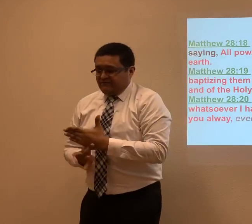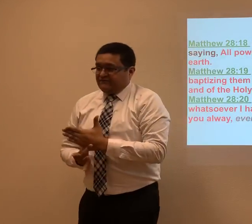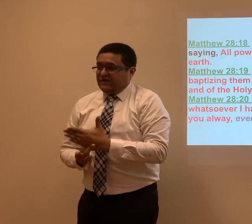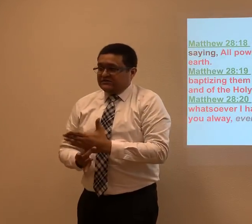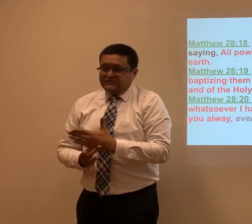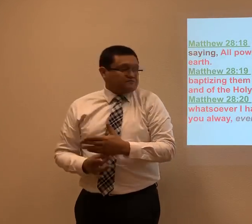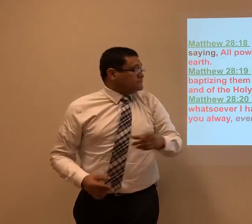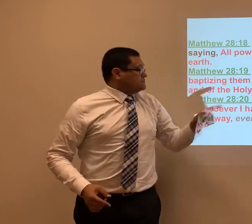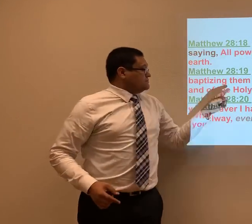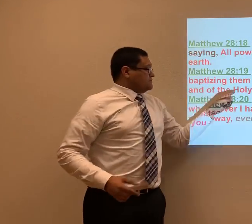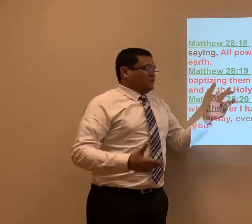And it's the name.